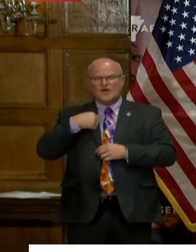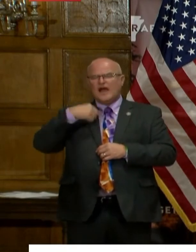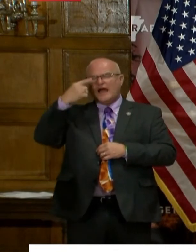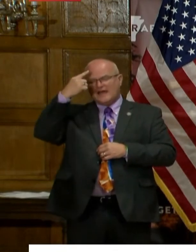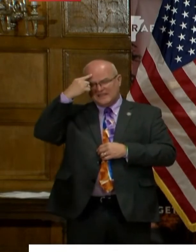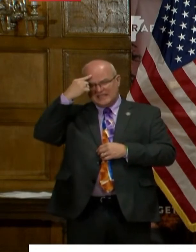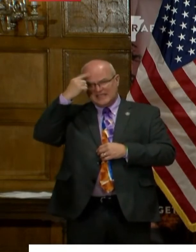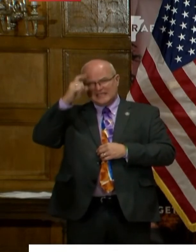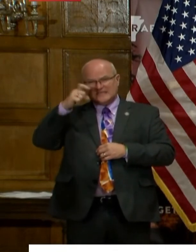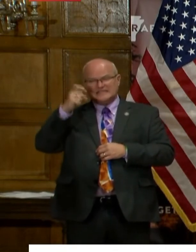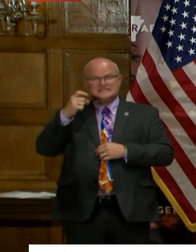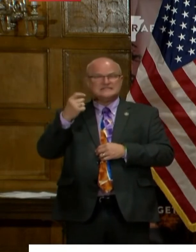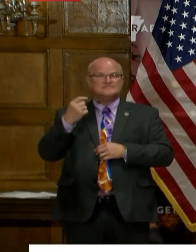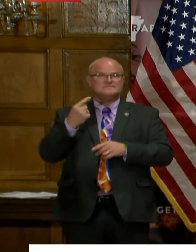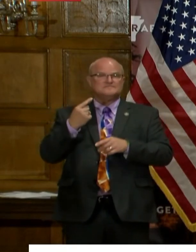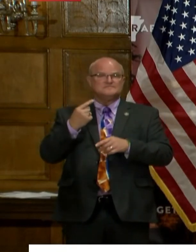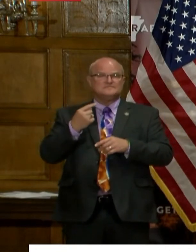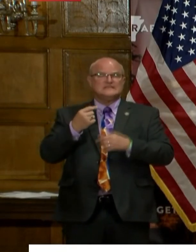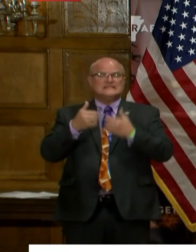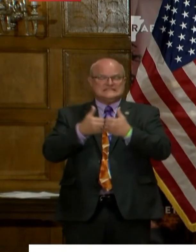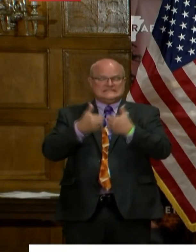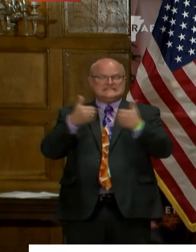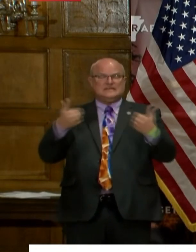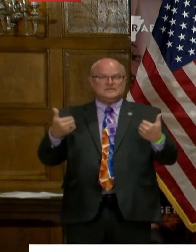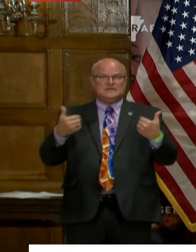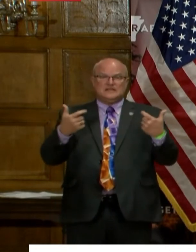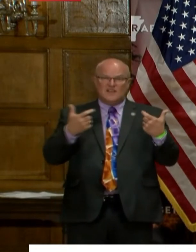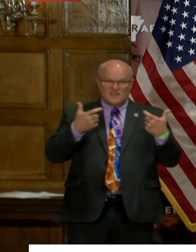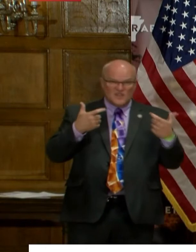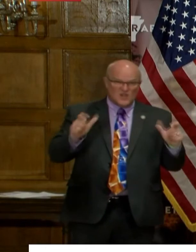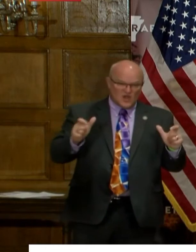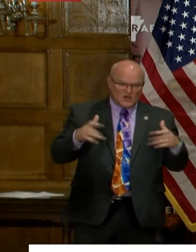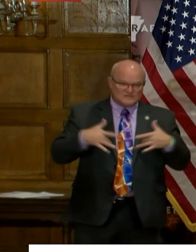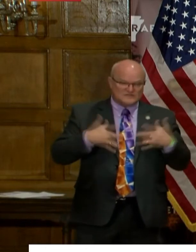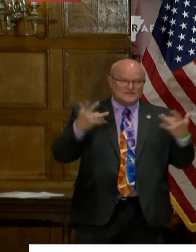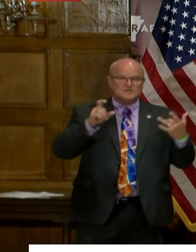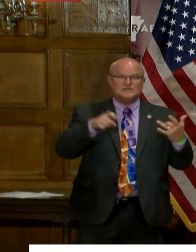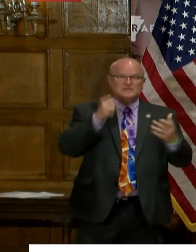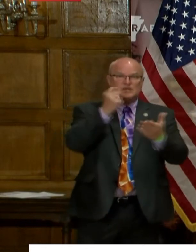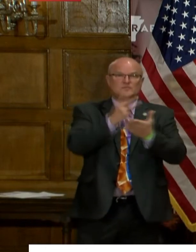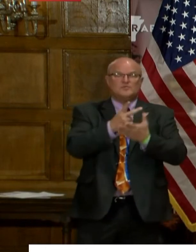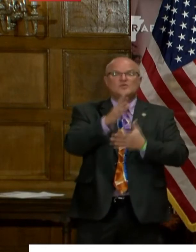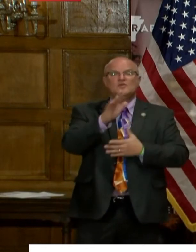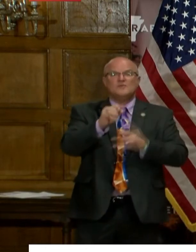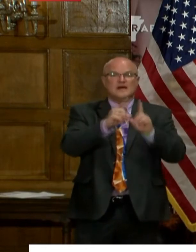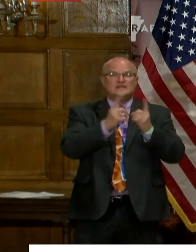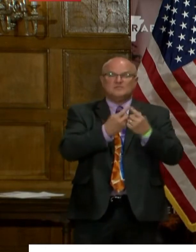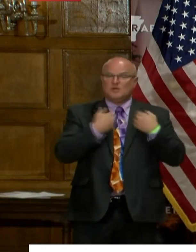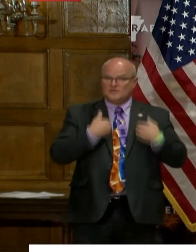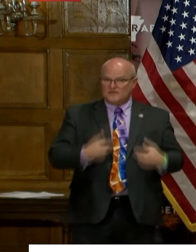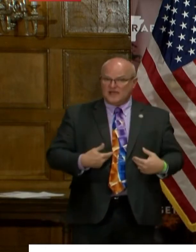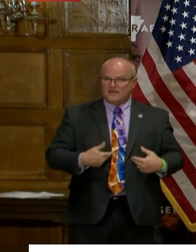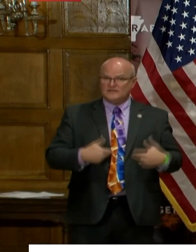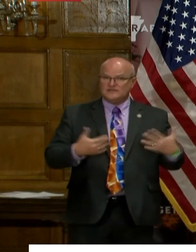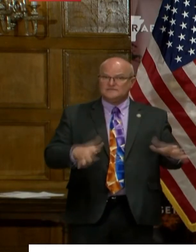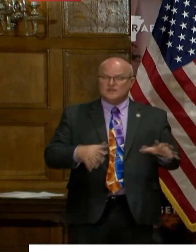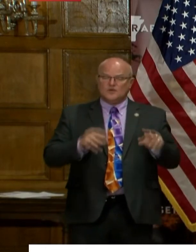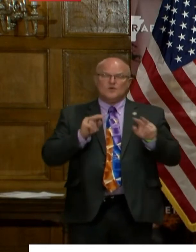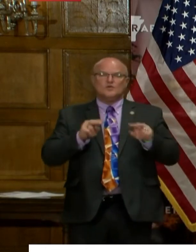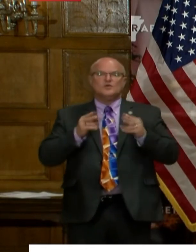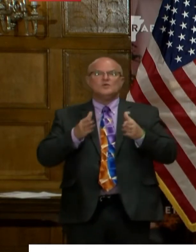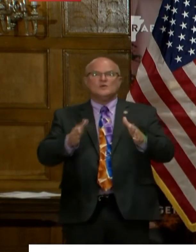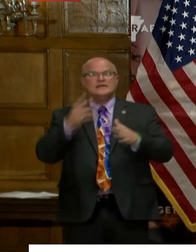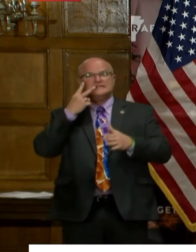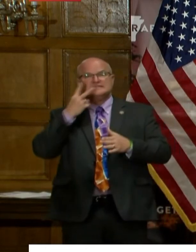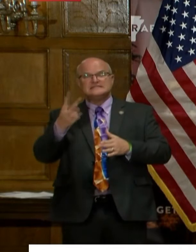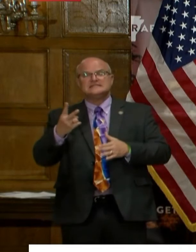there is some rational distinctions there. The larger venues have to be approved by the Department of Health. We're looking at ways to